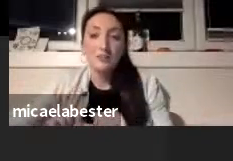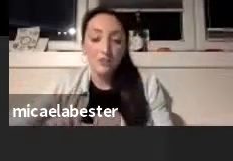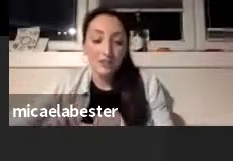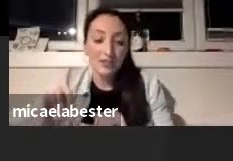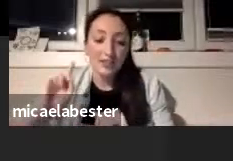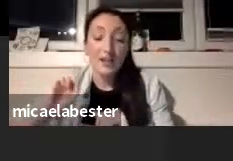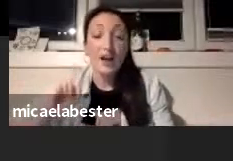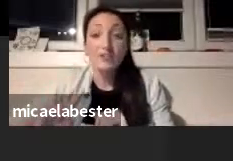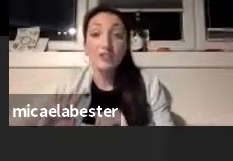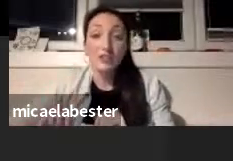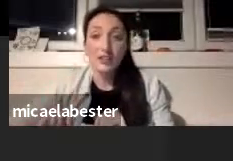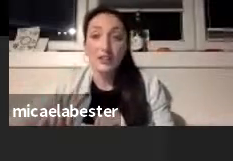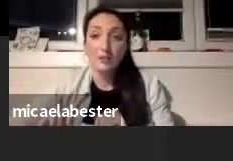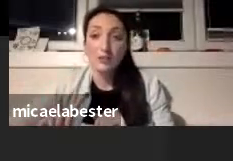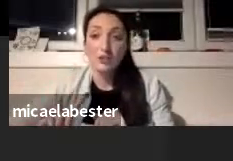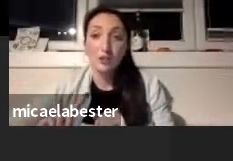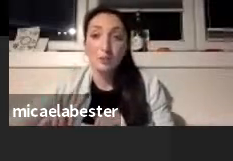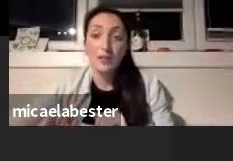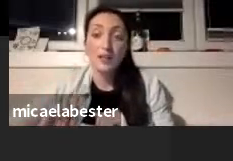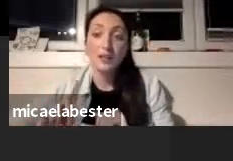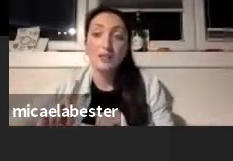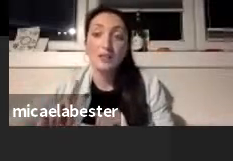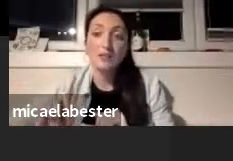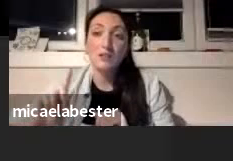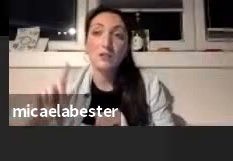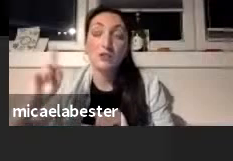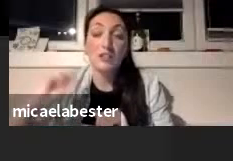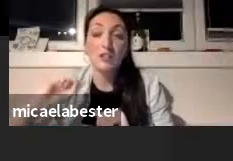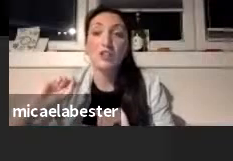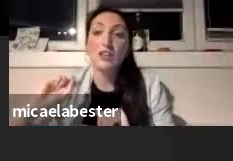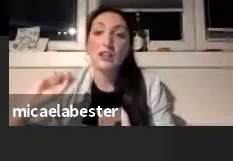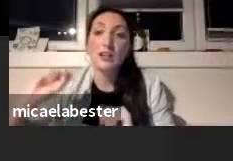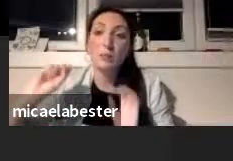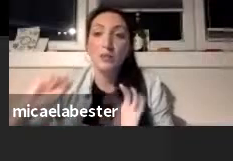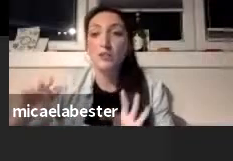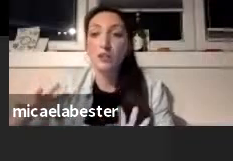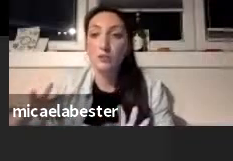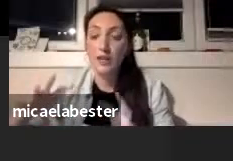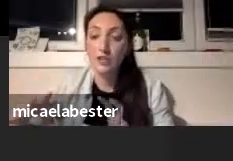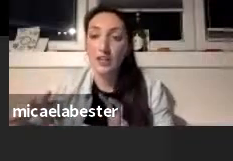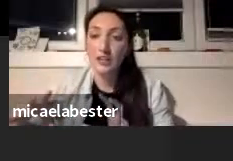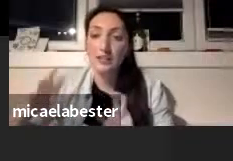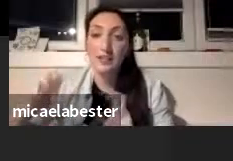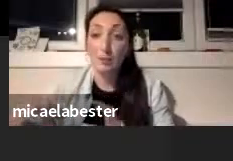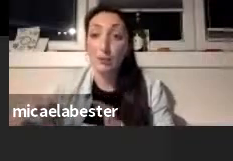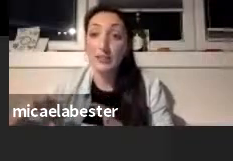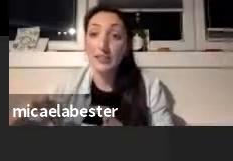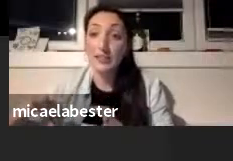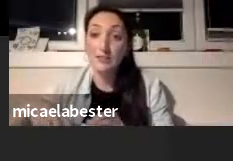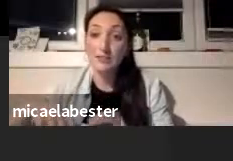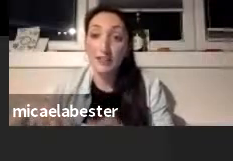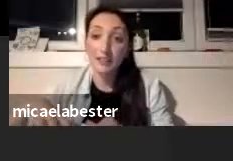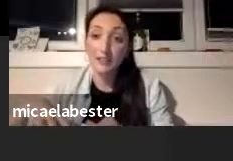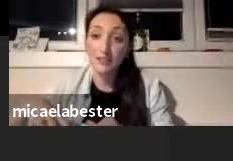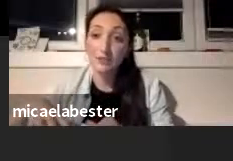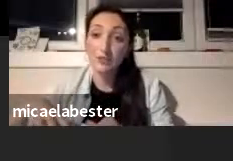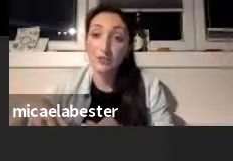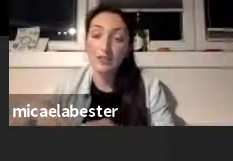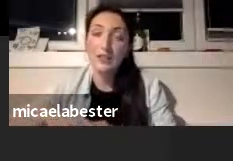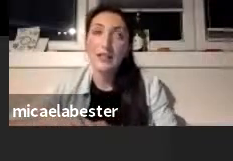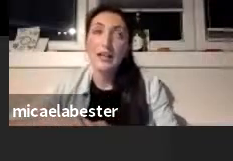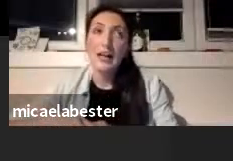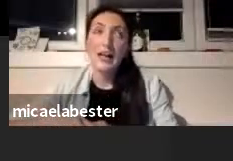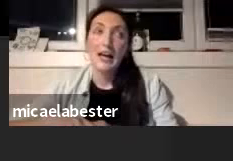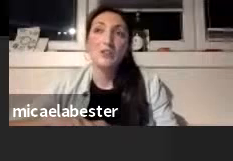are differences in Irish Sign Language because traditionally boys and girls were educated separately in different Catholic